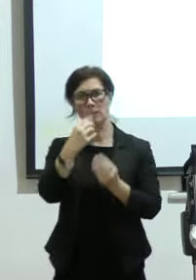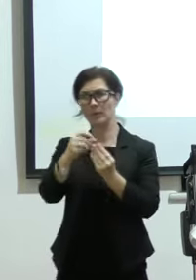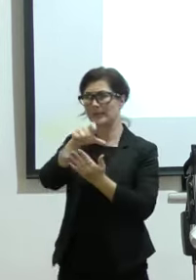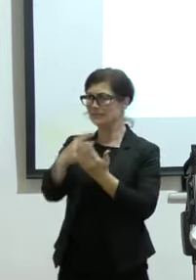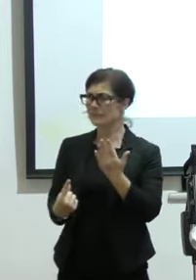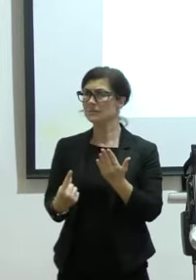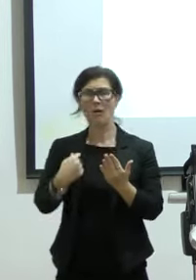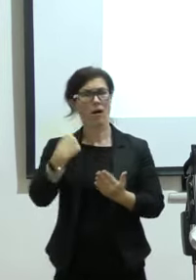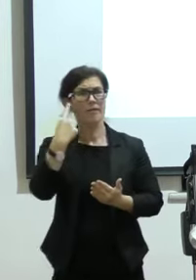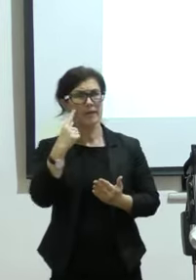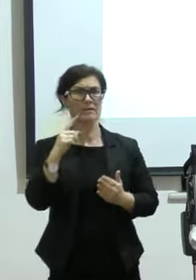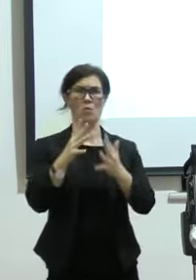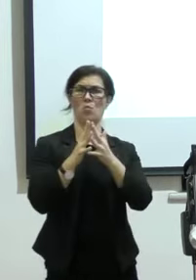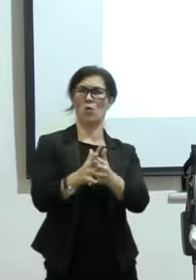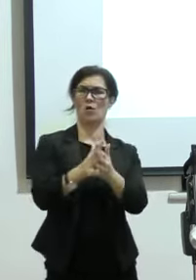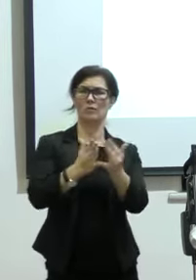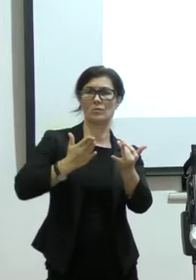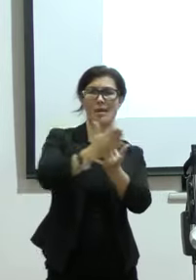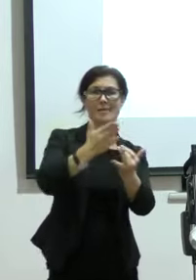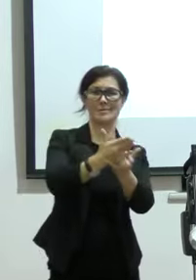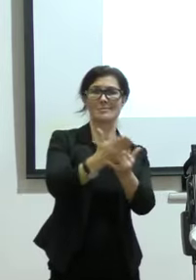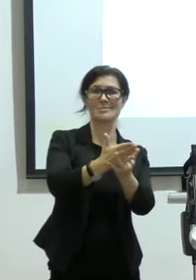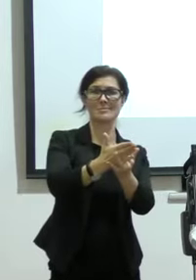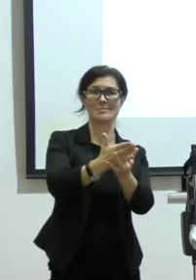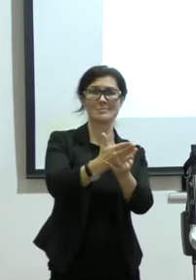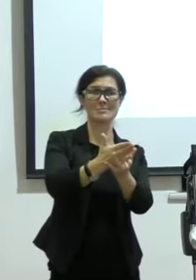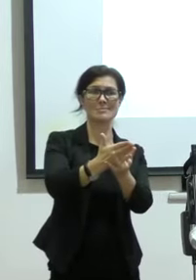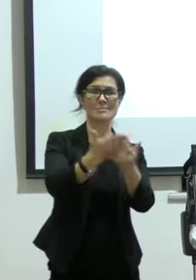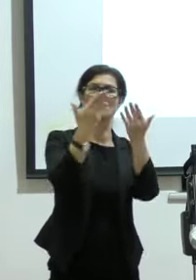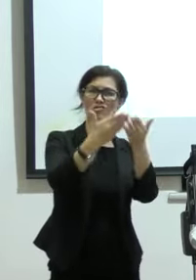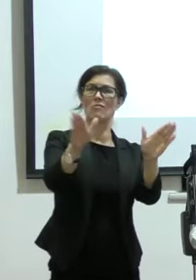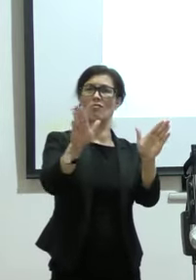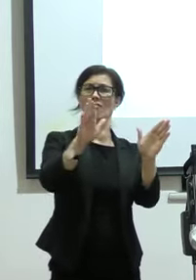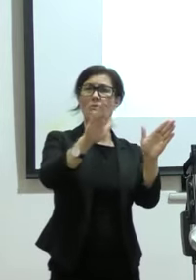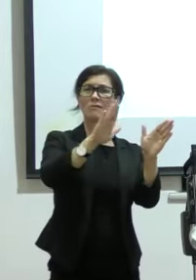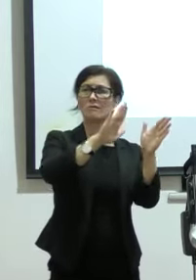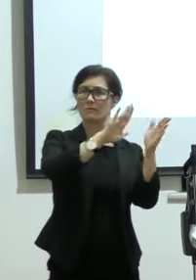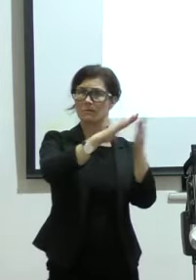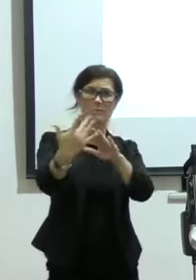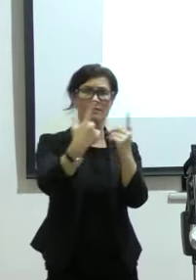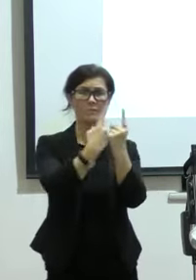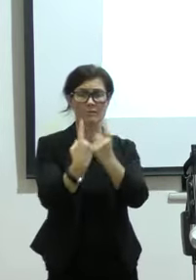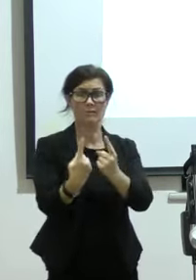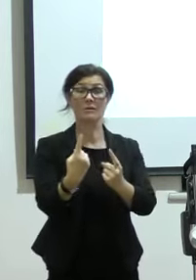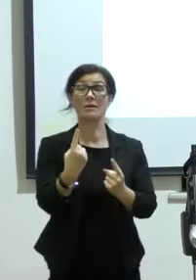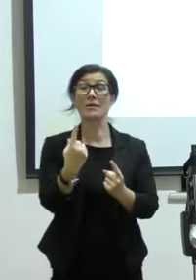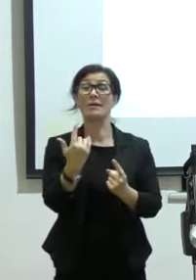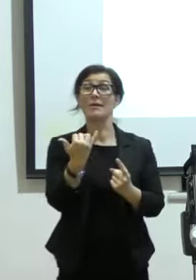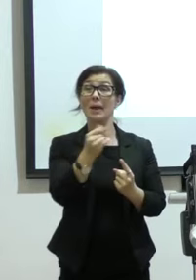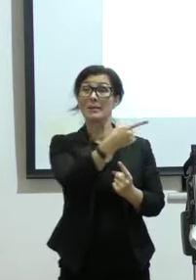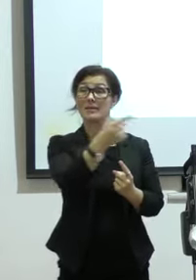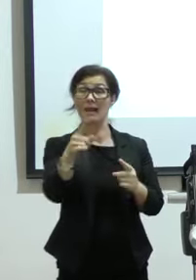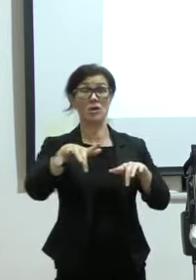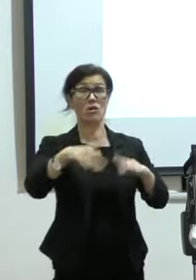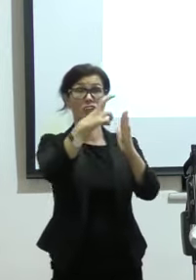mainstream a bit more. And lots of mainstream providers won't have registered with the NDIS, mainly because they might not know about the